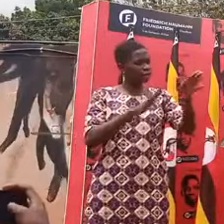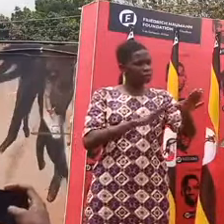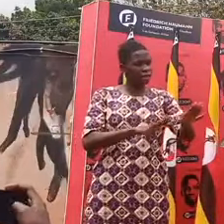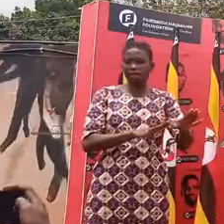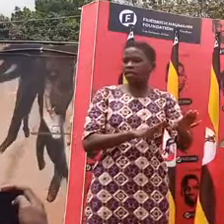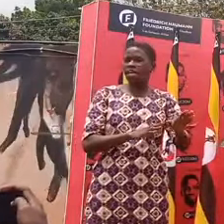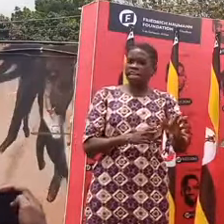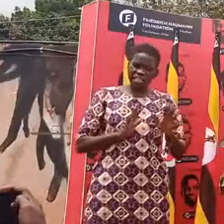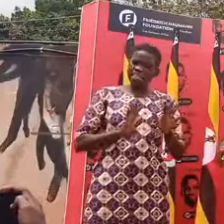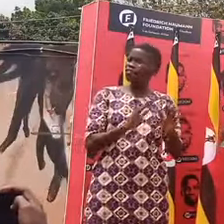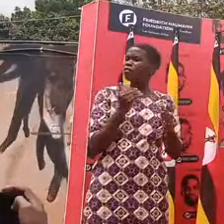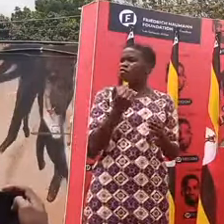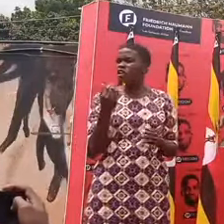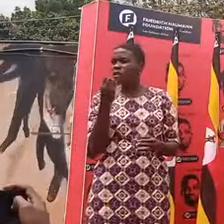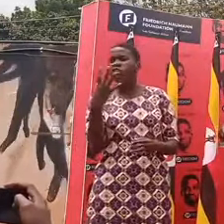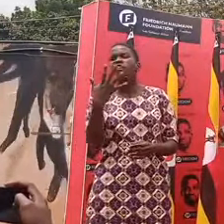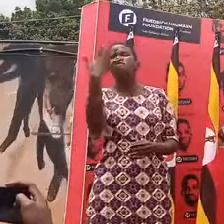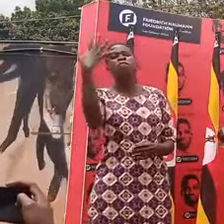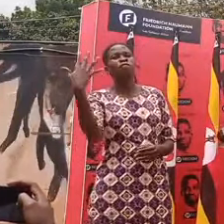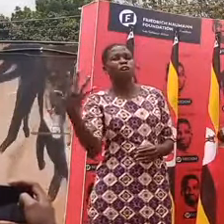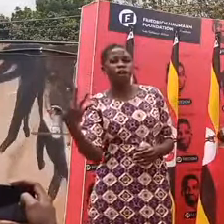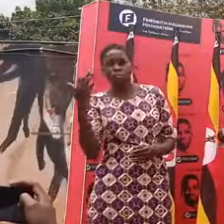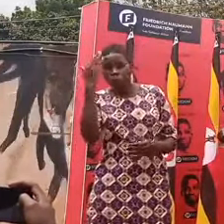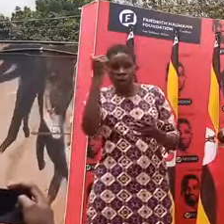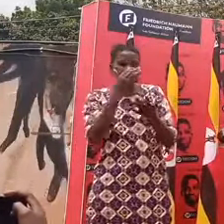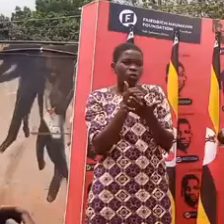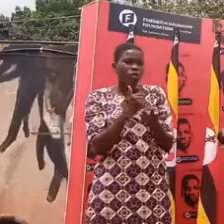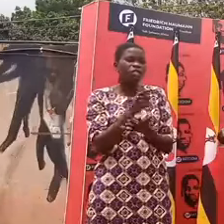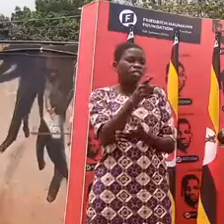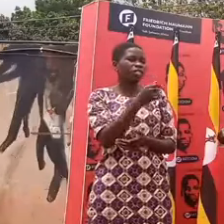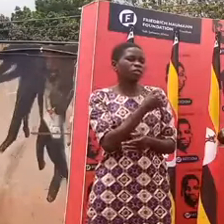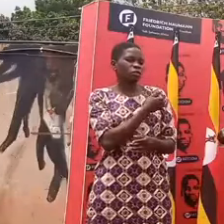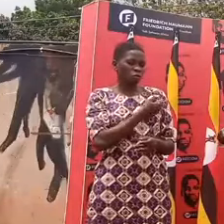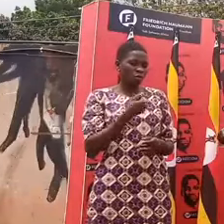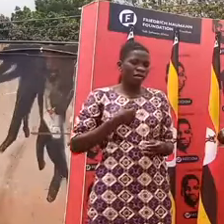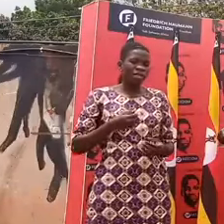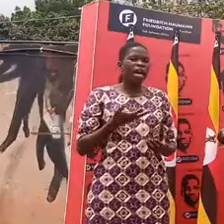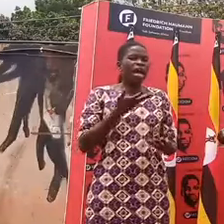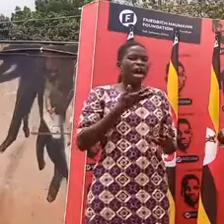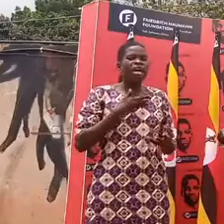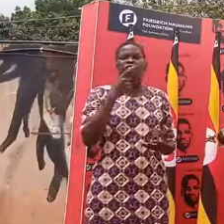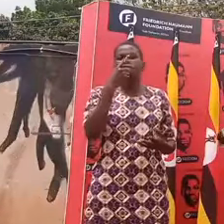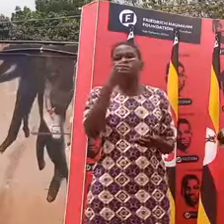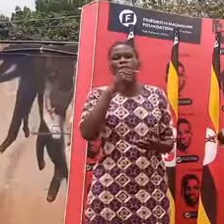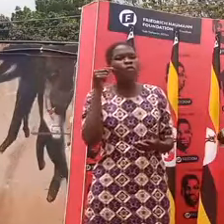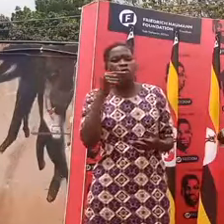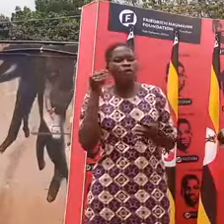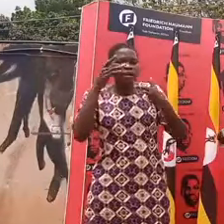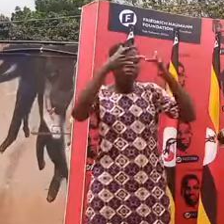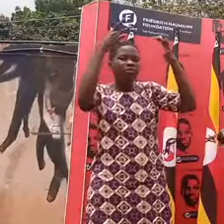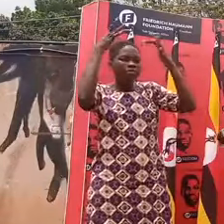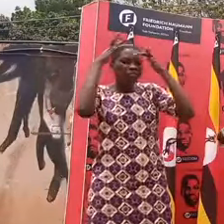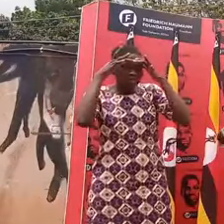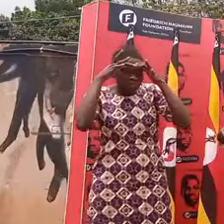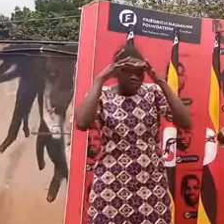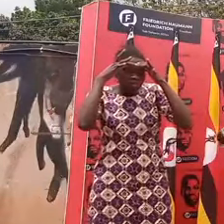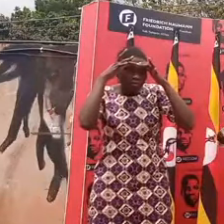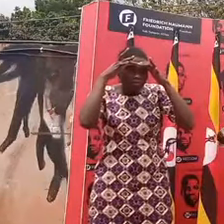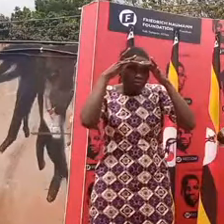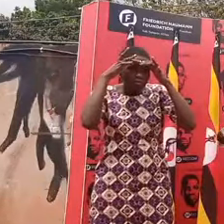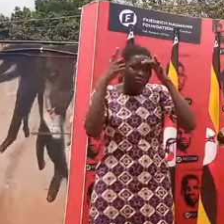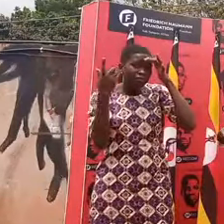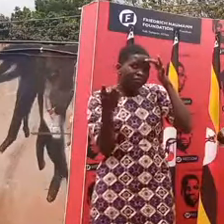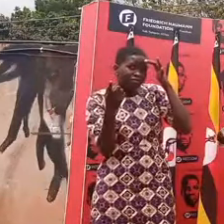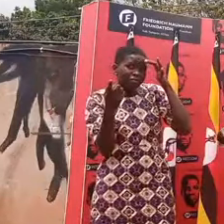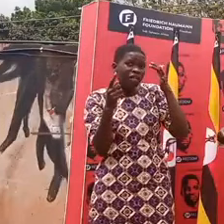dead by the military while she had a red. All right, 2 minutes, starting now. So red has become a